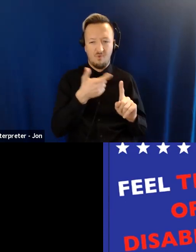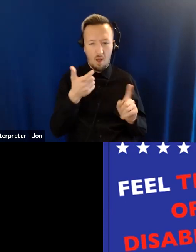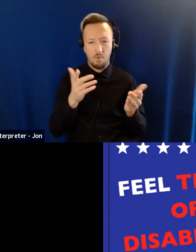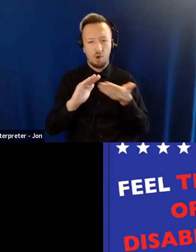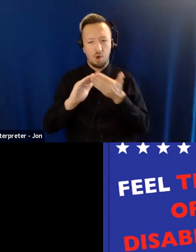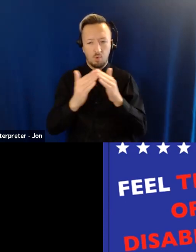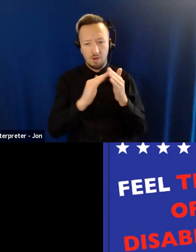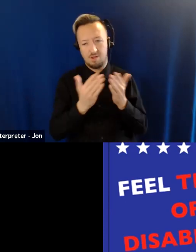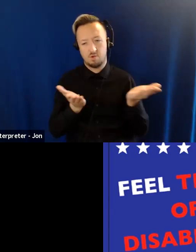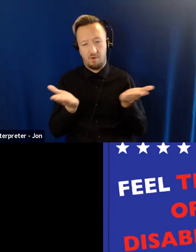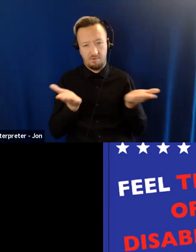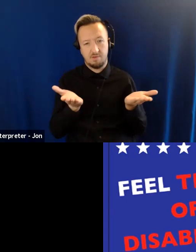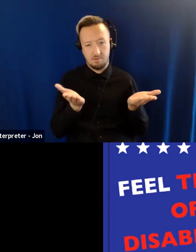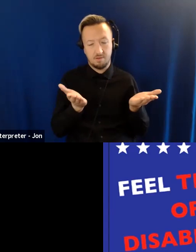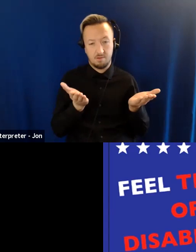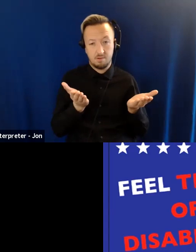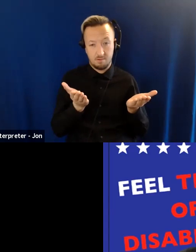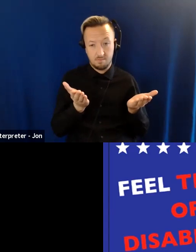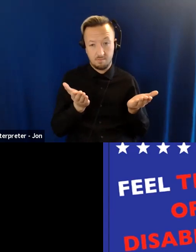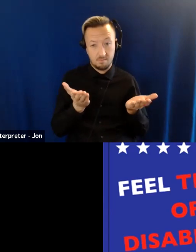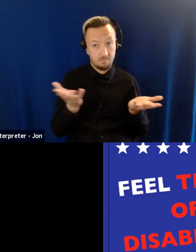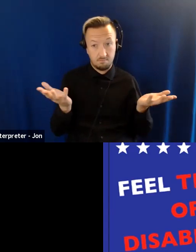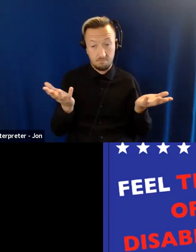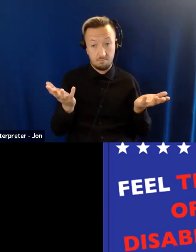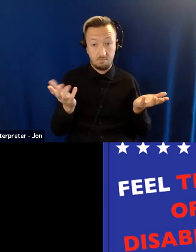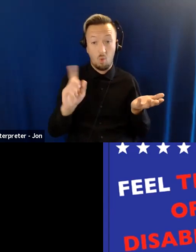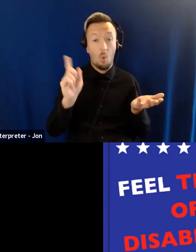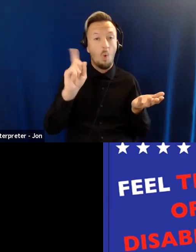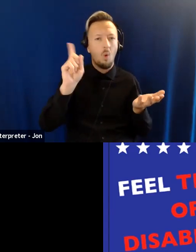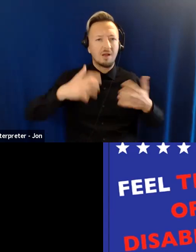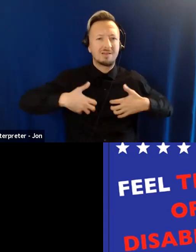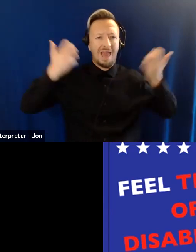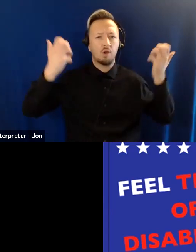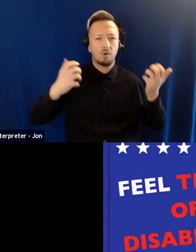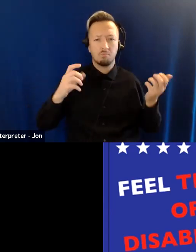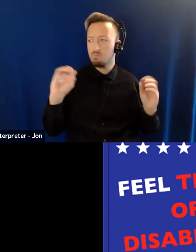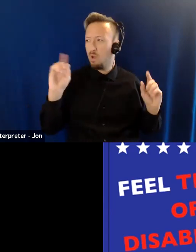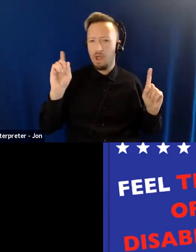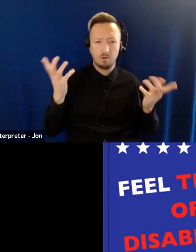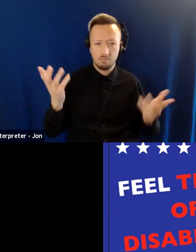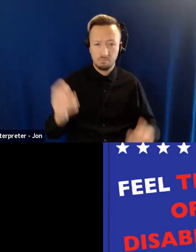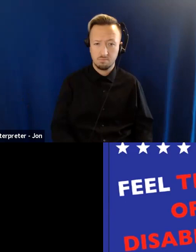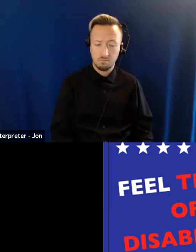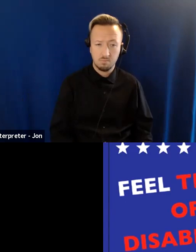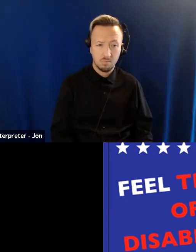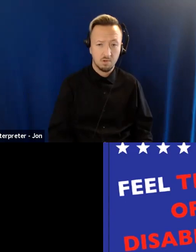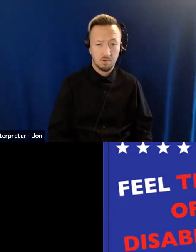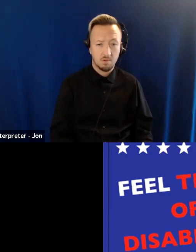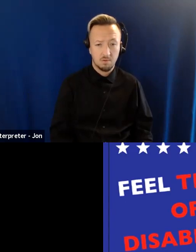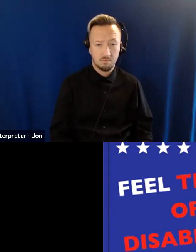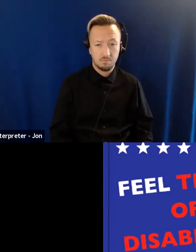services already. And where's the outrage? Right. I sure don't